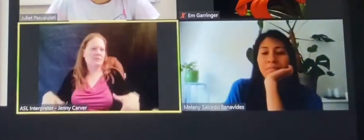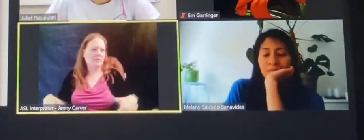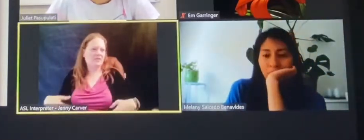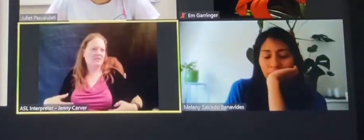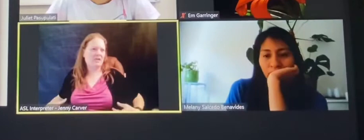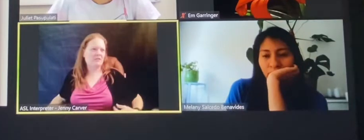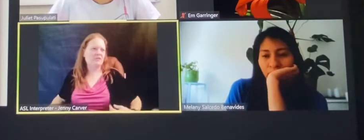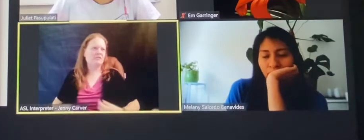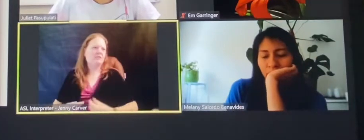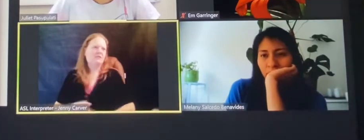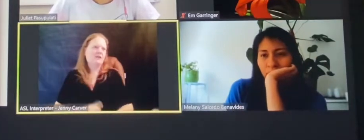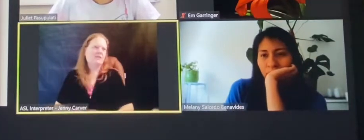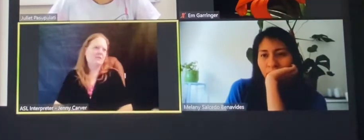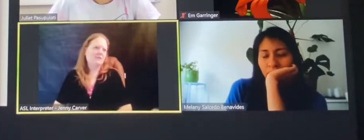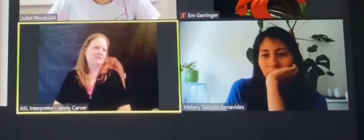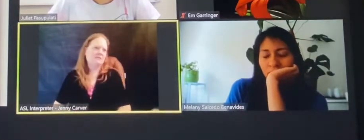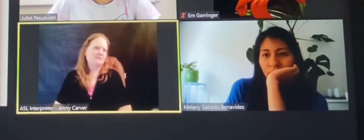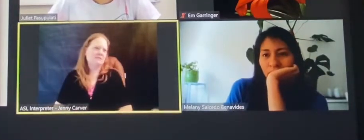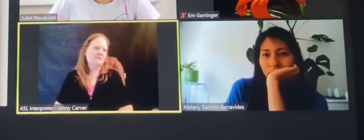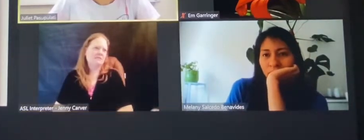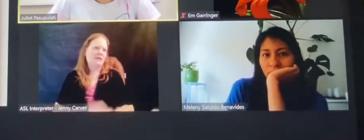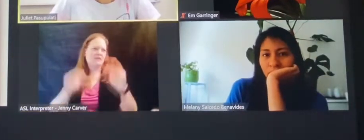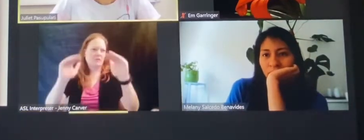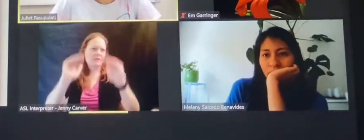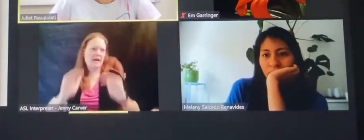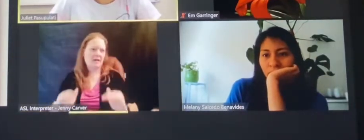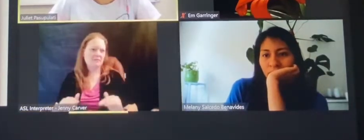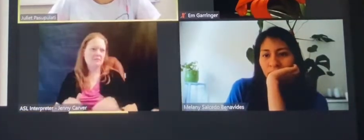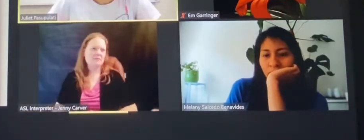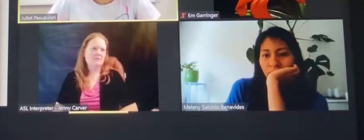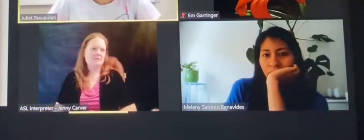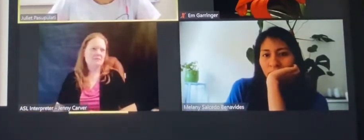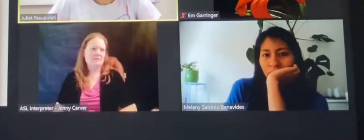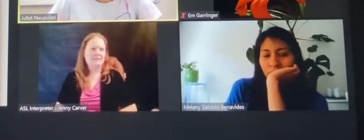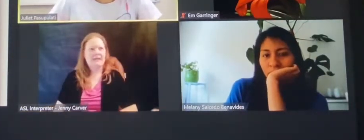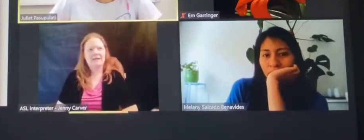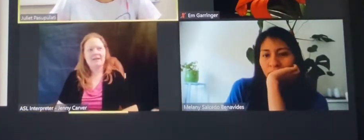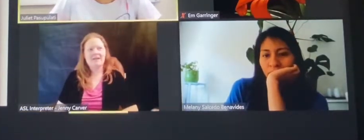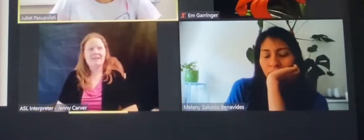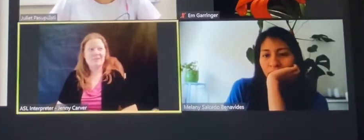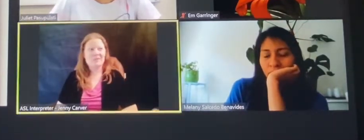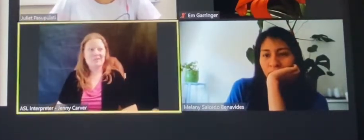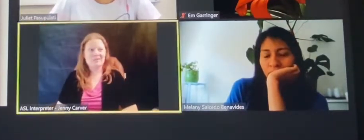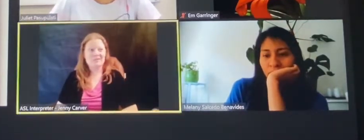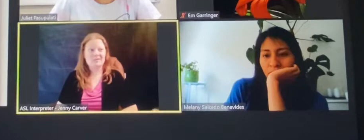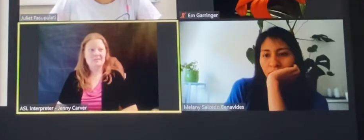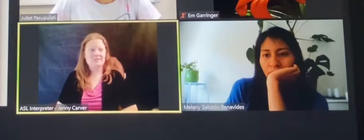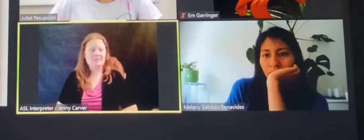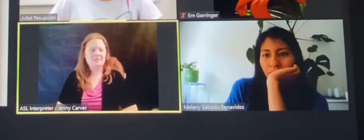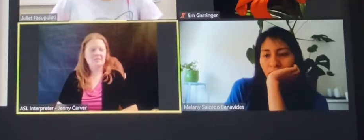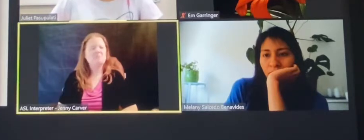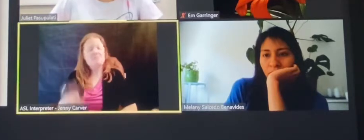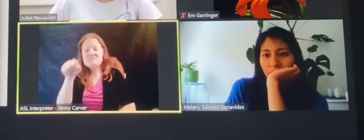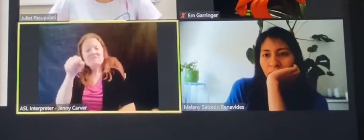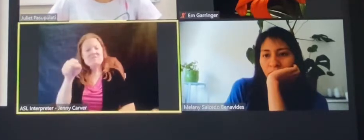Oh, so you mean like the multiple branches in the government? Would that kind of concept work?